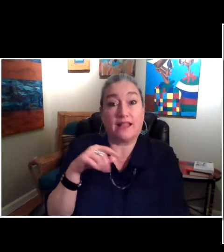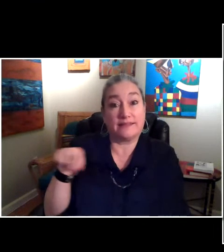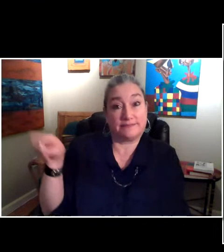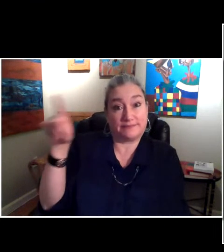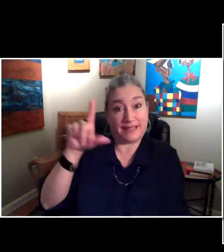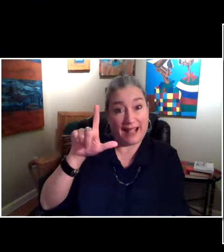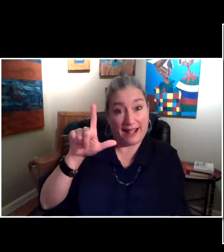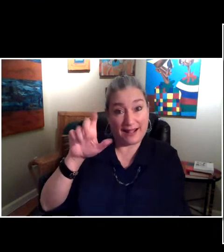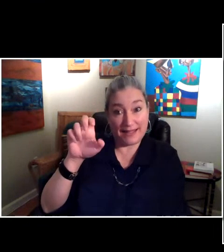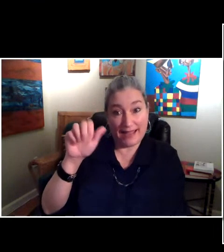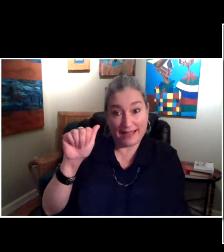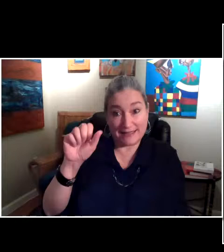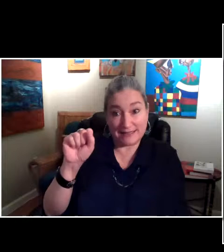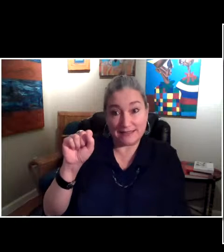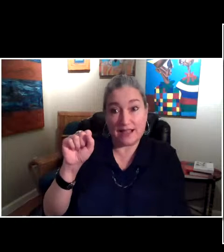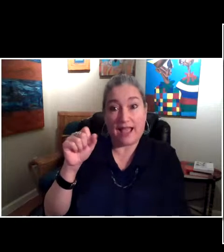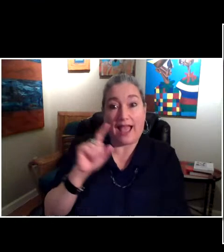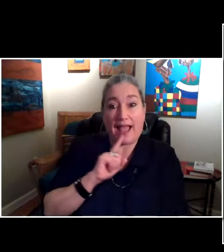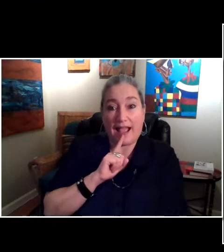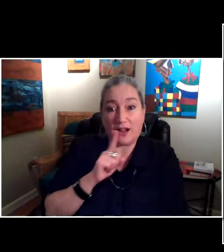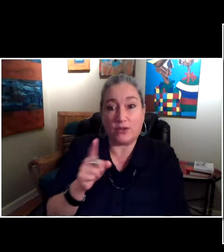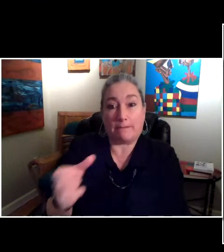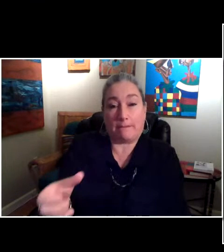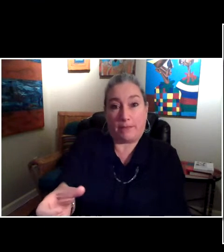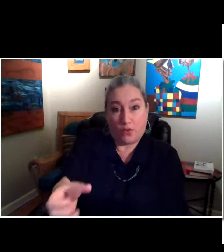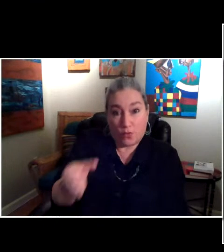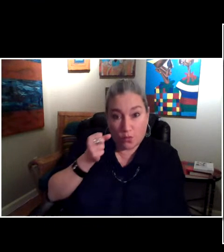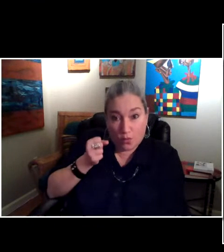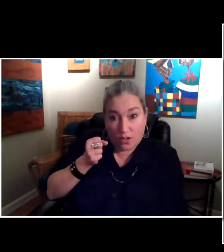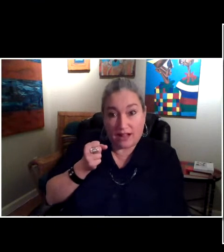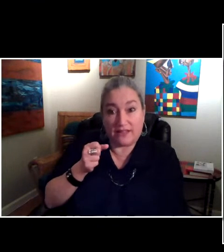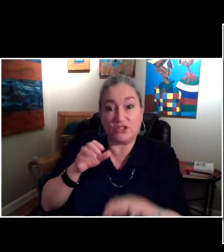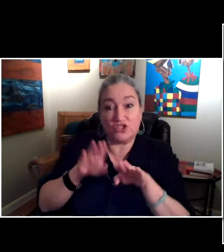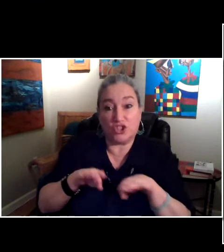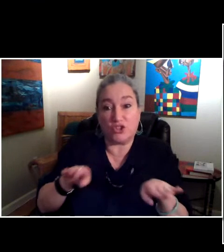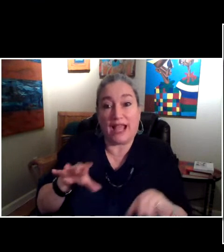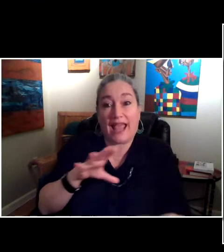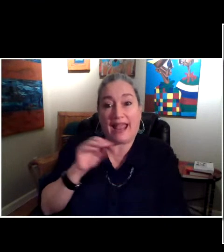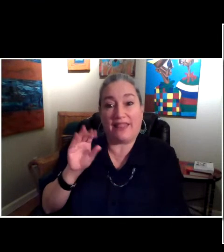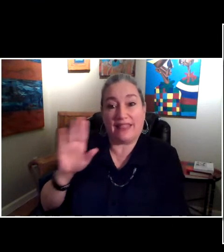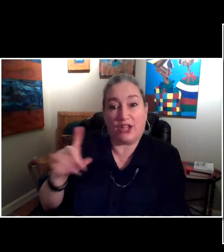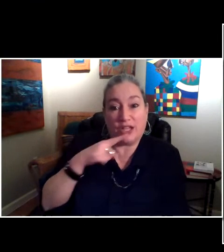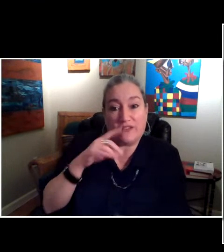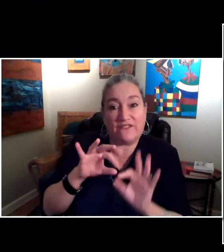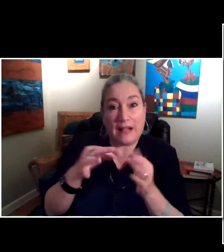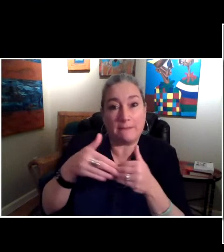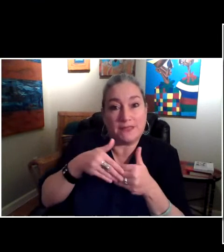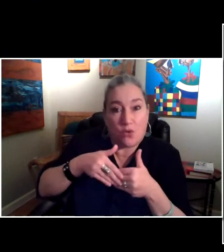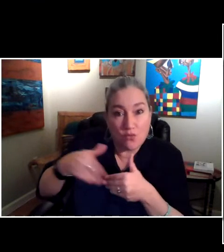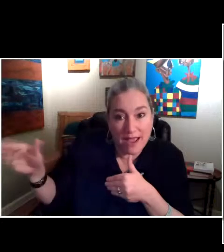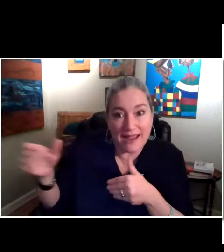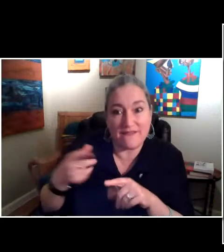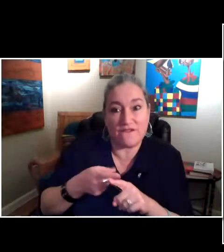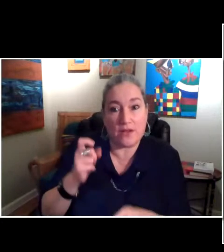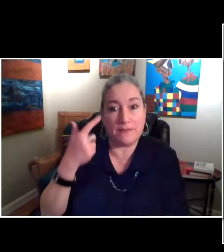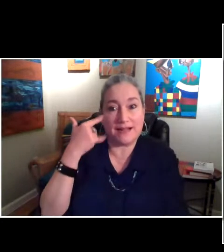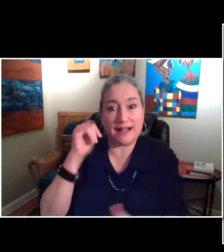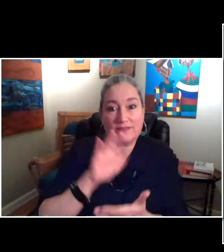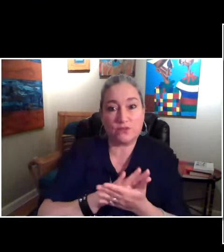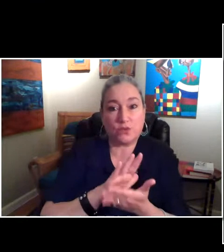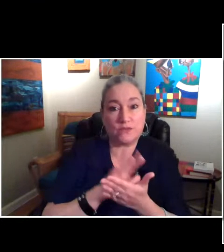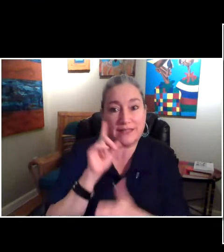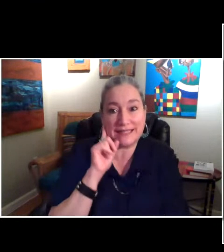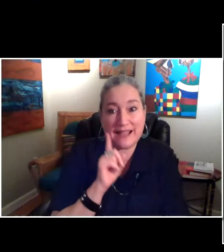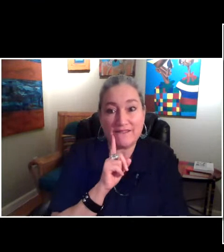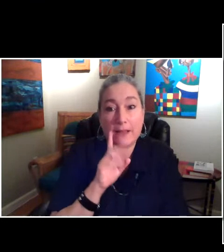In this third example, Marie said the LEAs, actually pulled the children and their